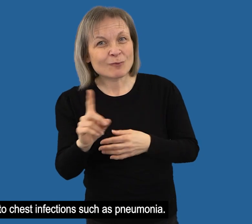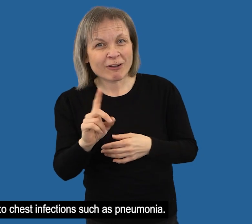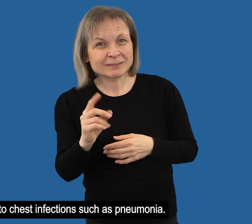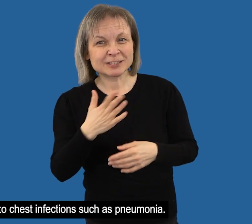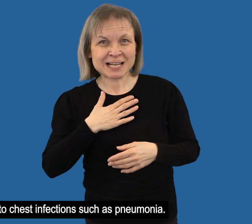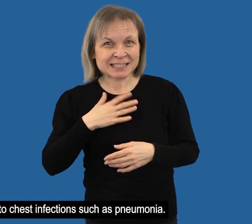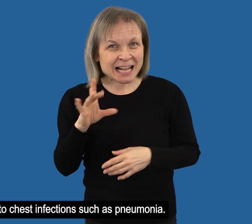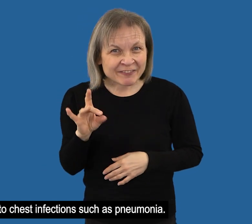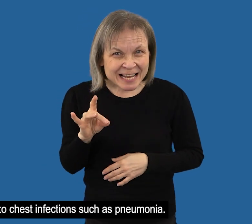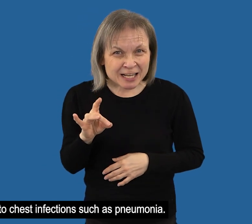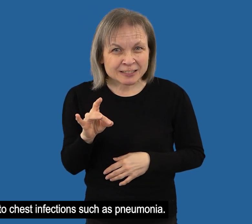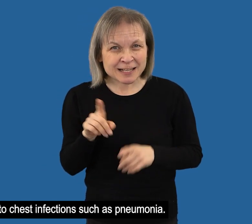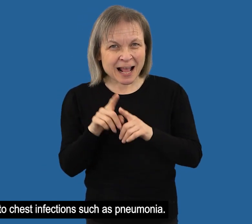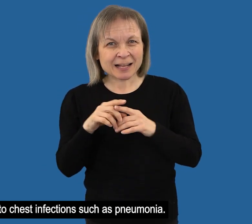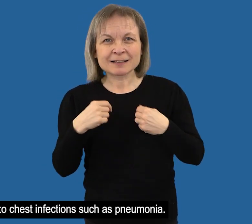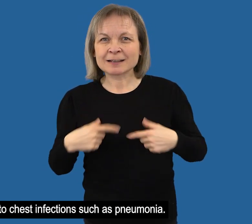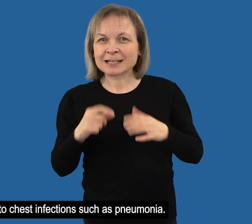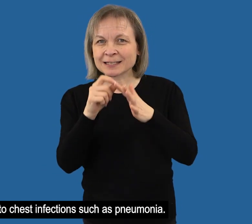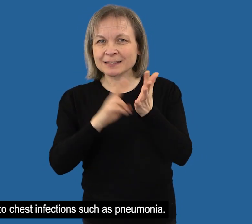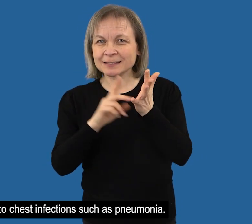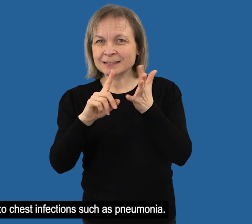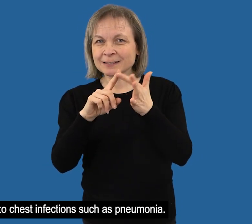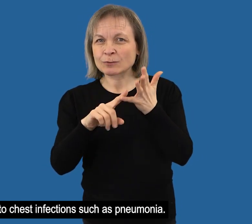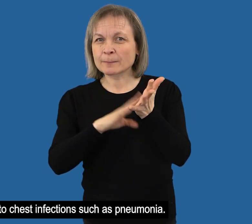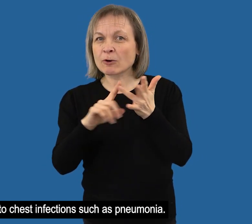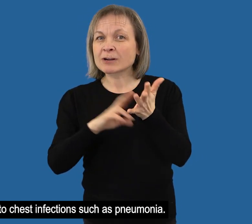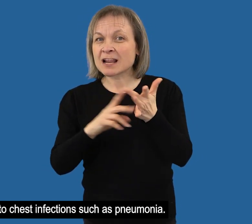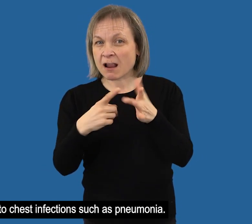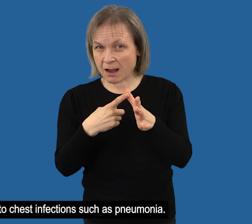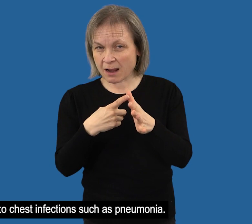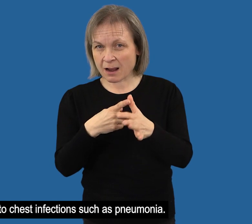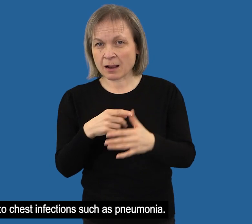This can lead to chest infections such as pneumonia.